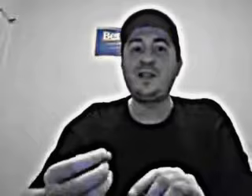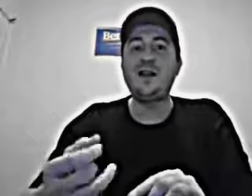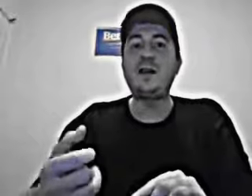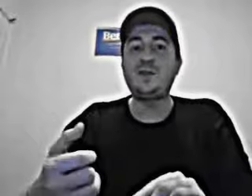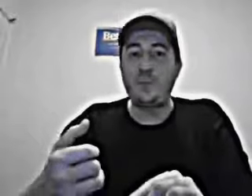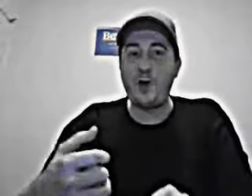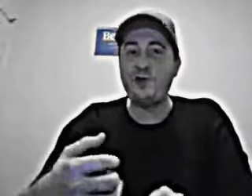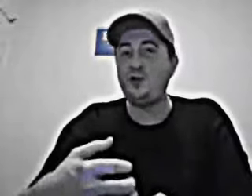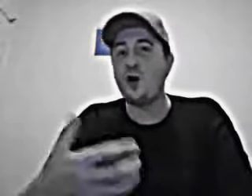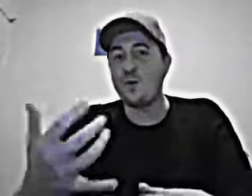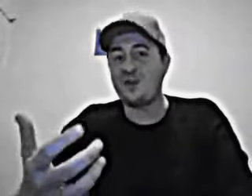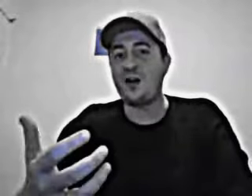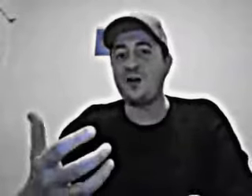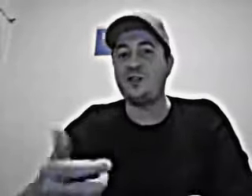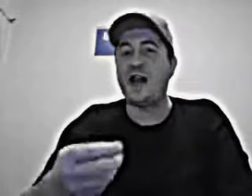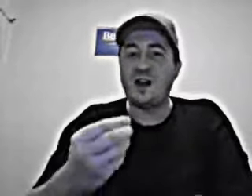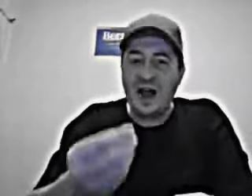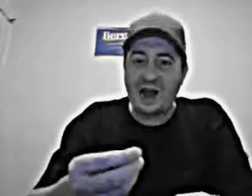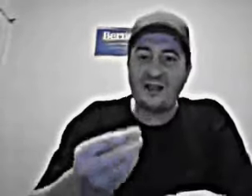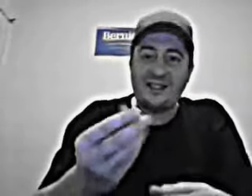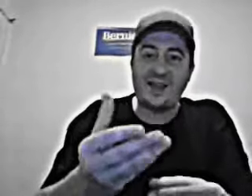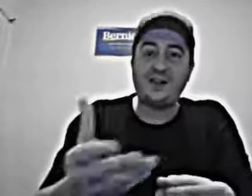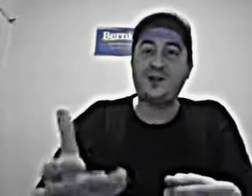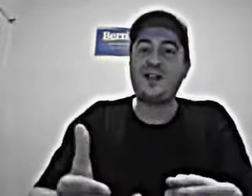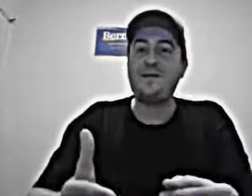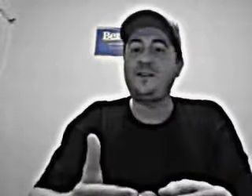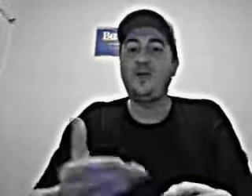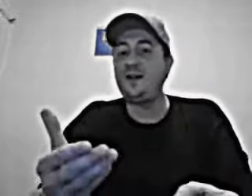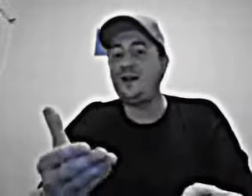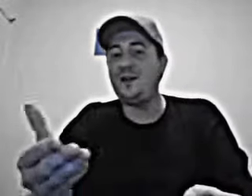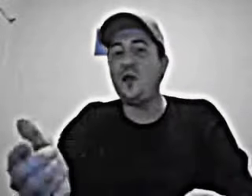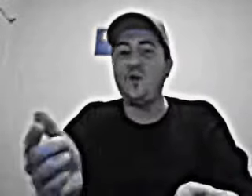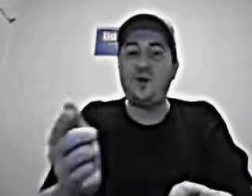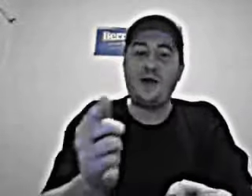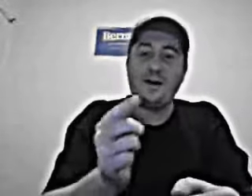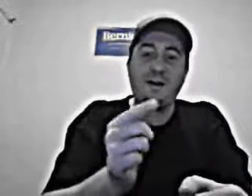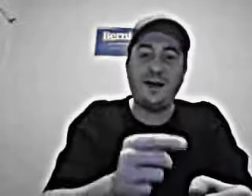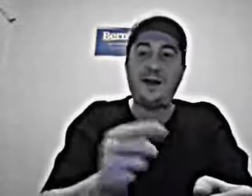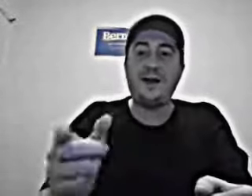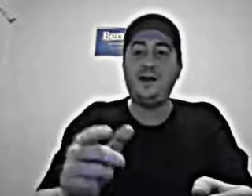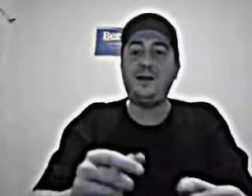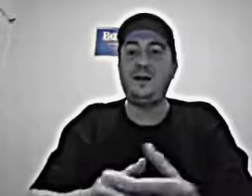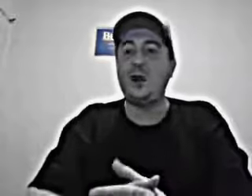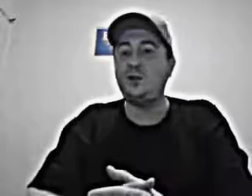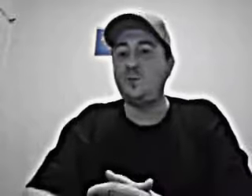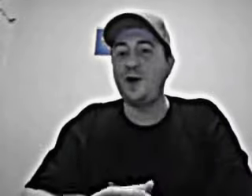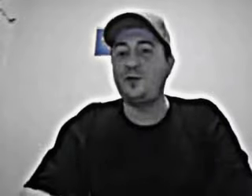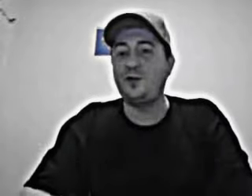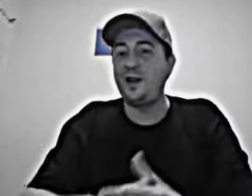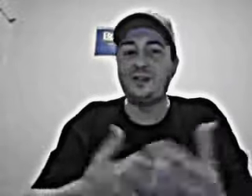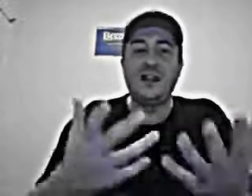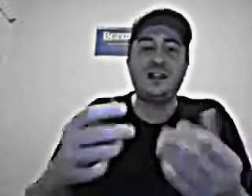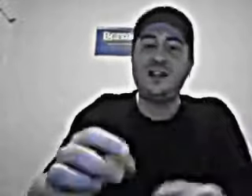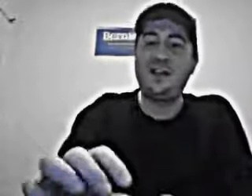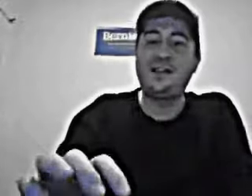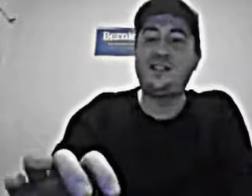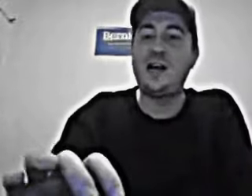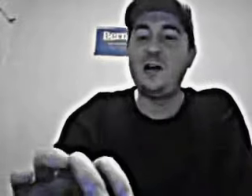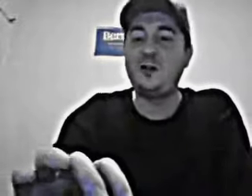said that he was opposed to arming terrorists out loud he said those things but he didn't go and get any co-sponsored legislation he didn't sign on